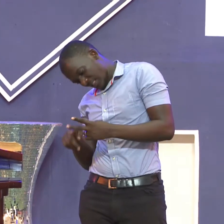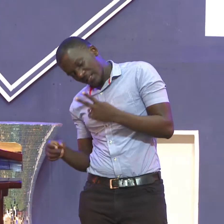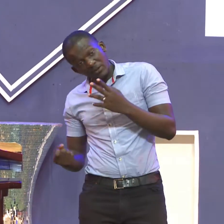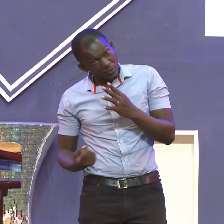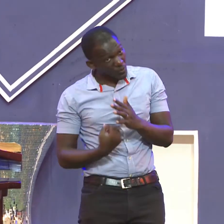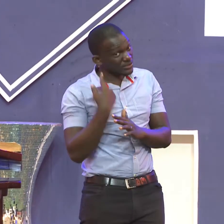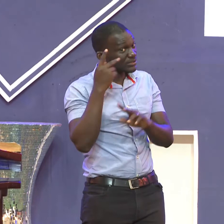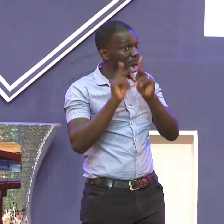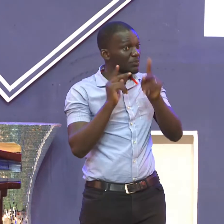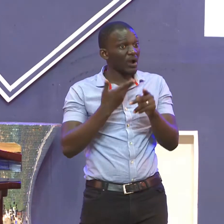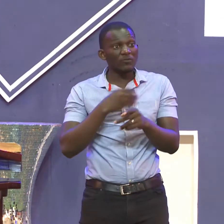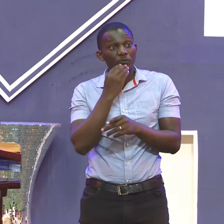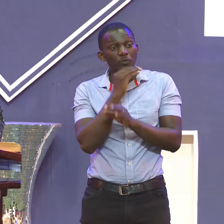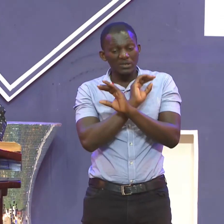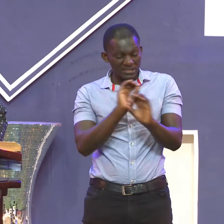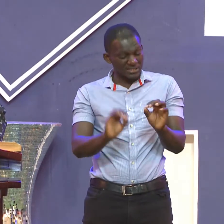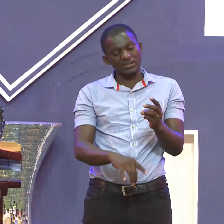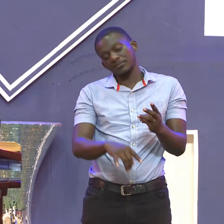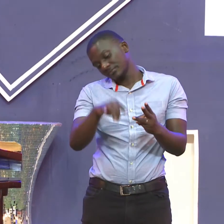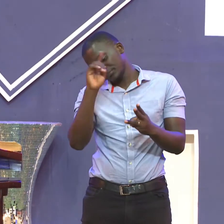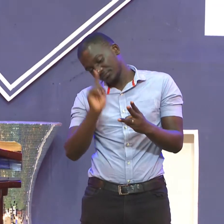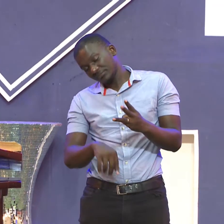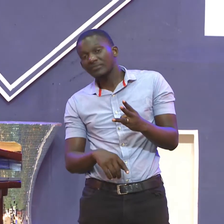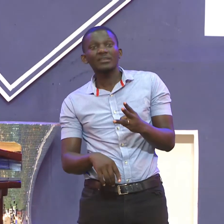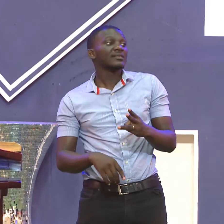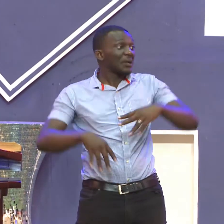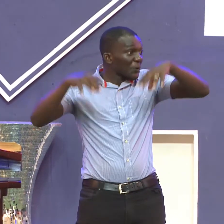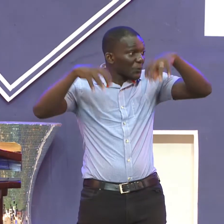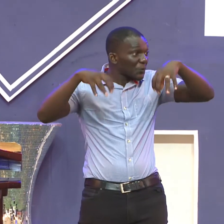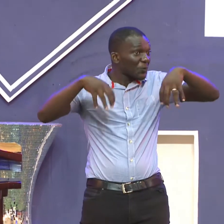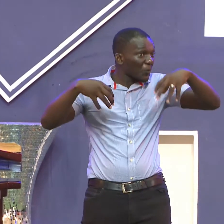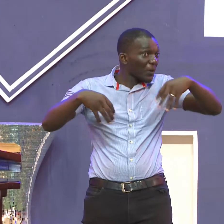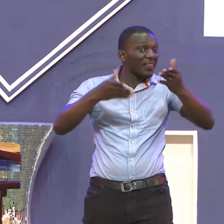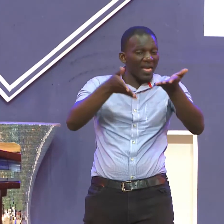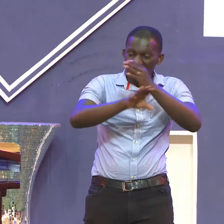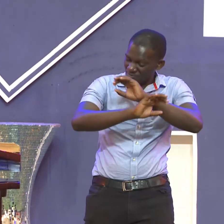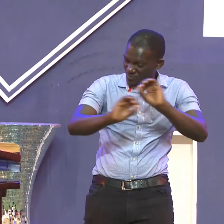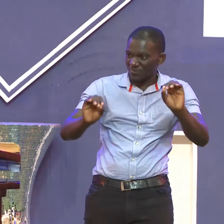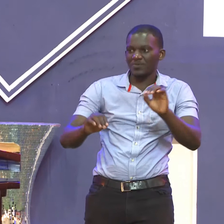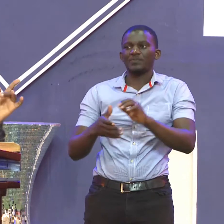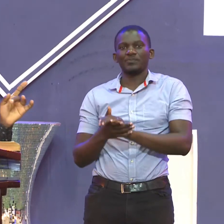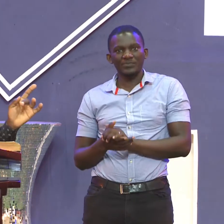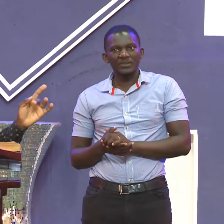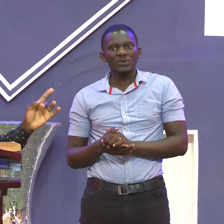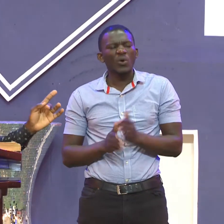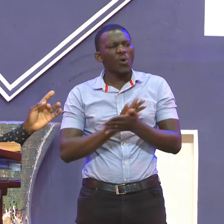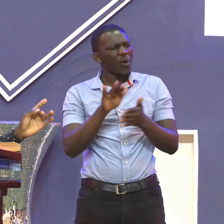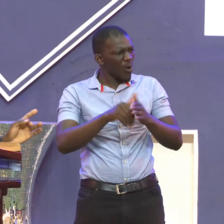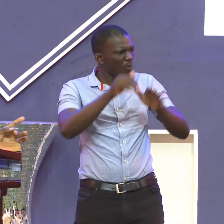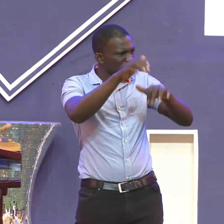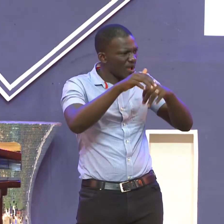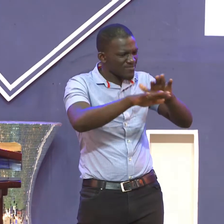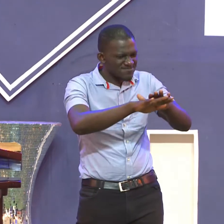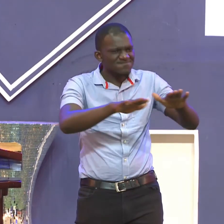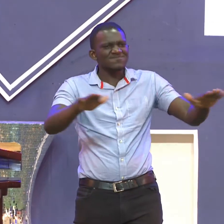okubera nga tebalina mmere He made them to have famine enkuba nerekera okutonya There was no rain enimiro zawe nazikuba